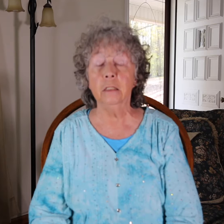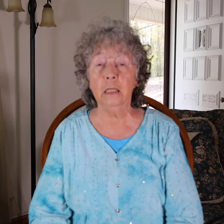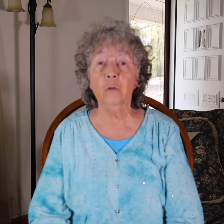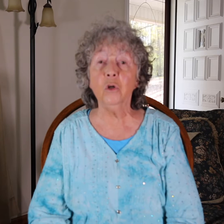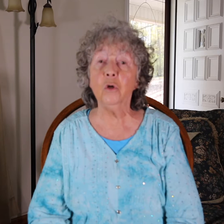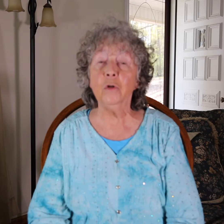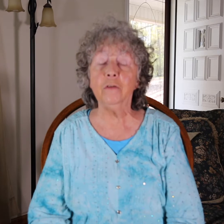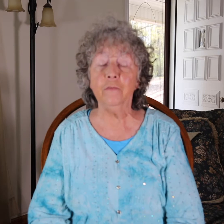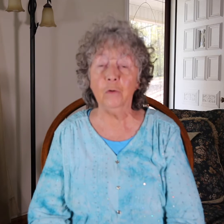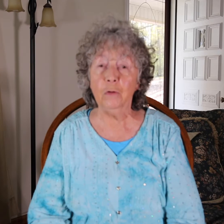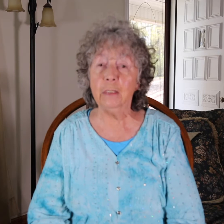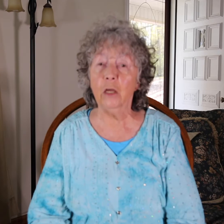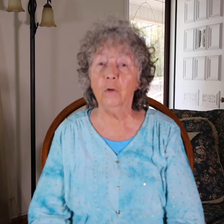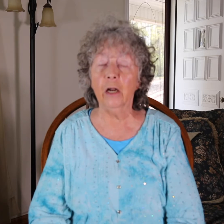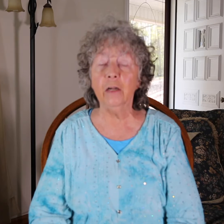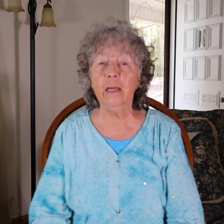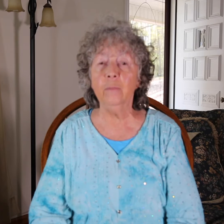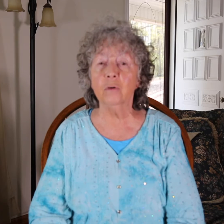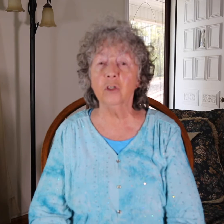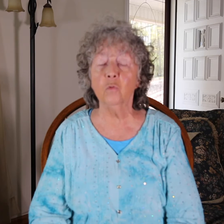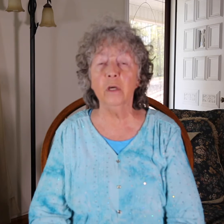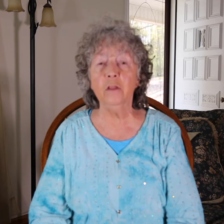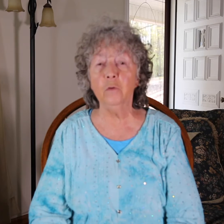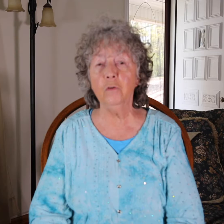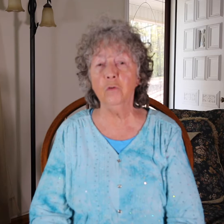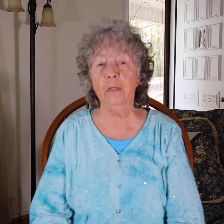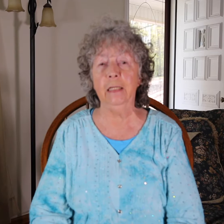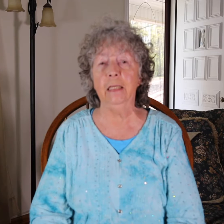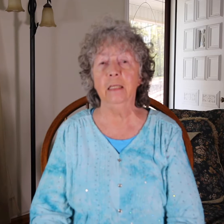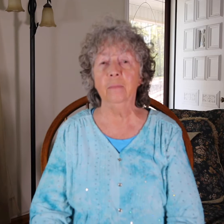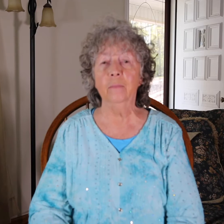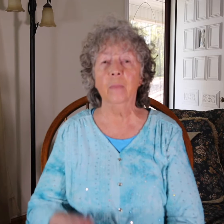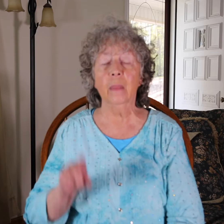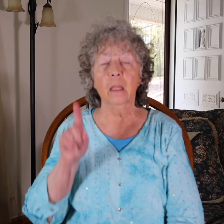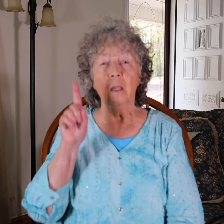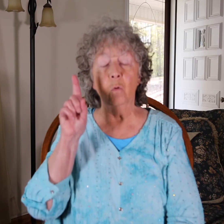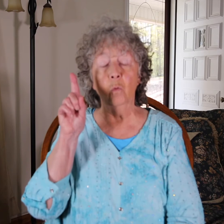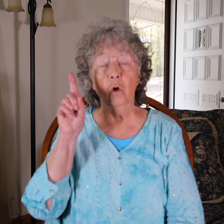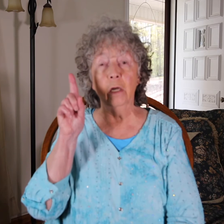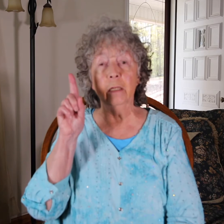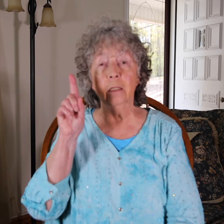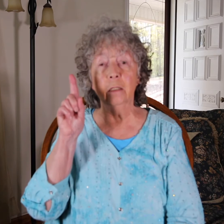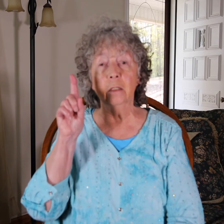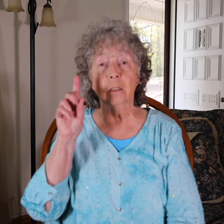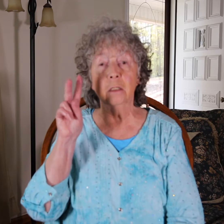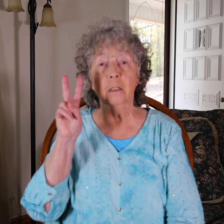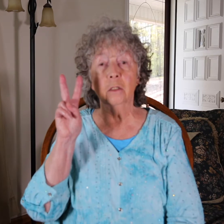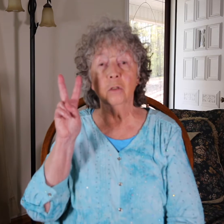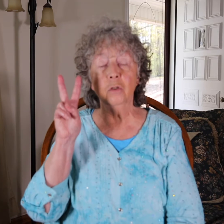Today we're going to focus on our numbers 1 through 20. 1, 2,